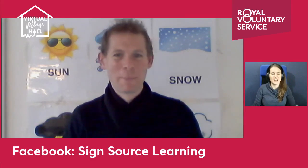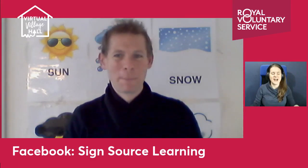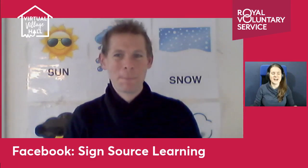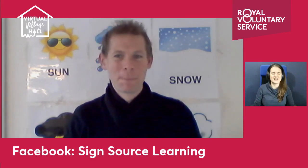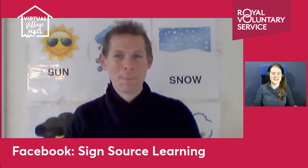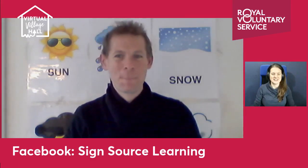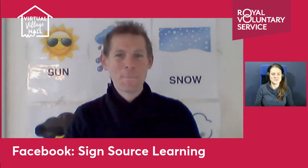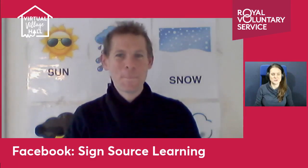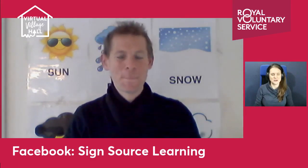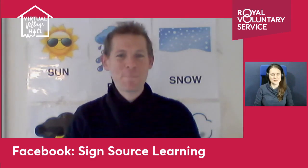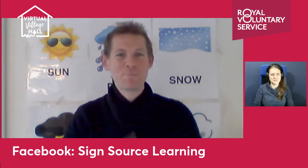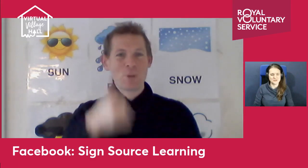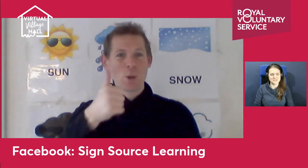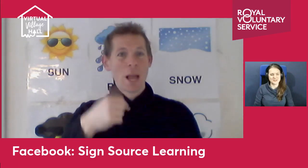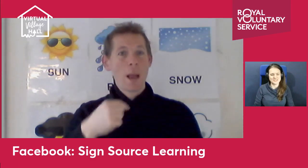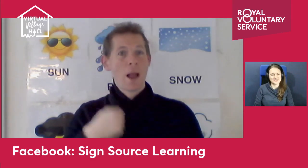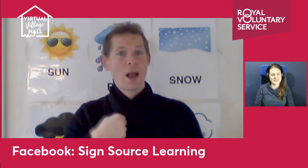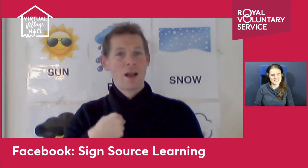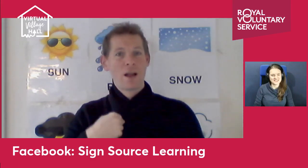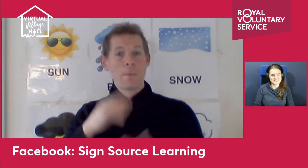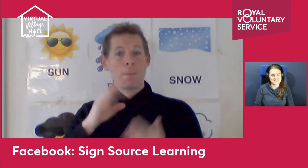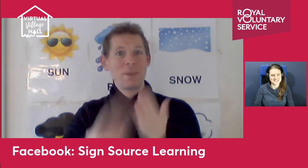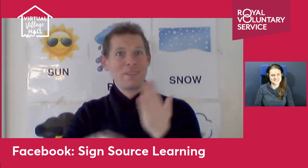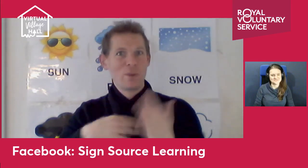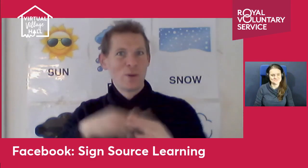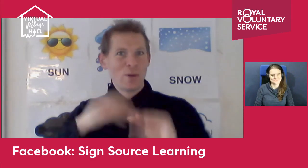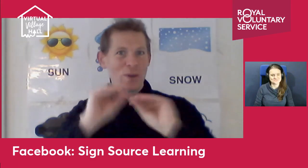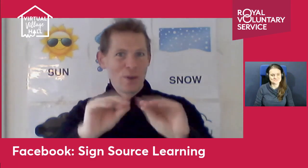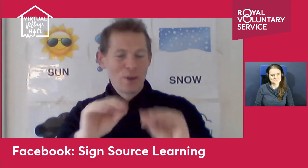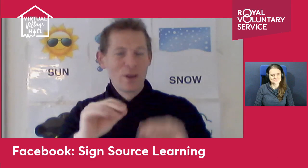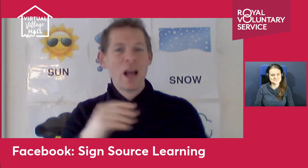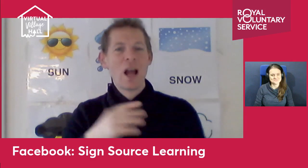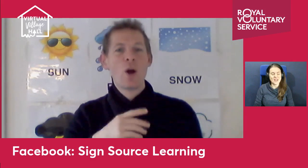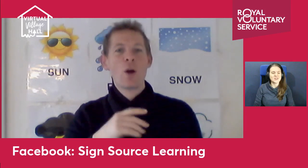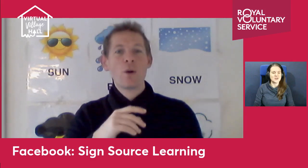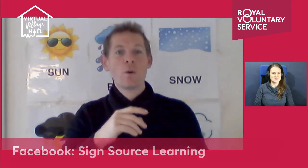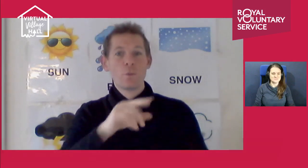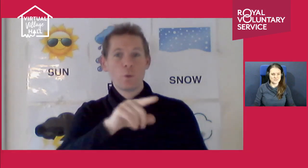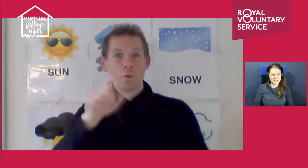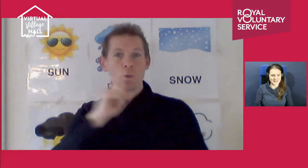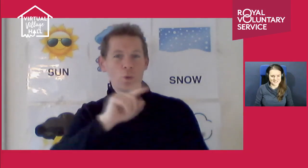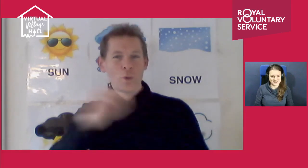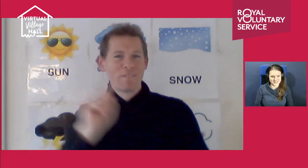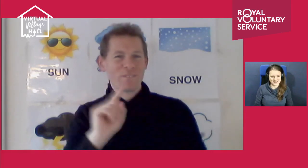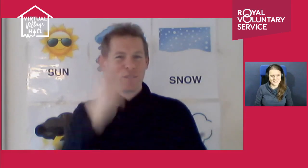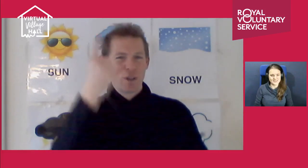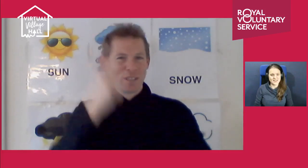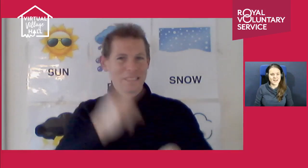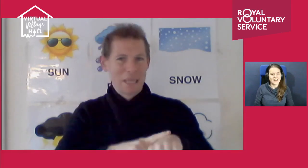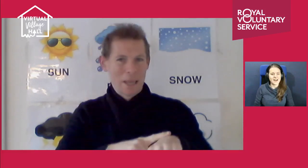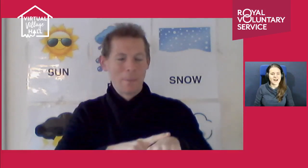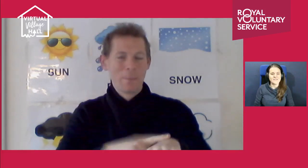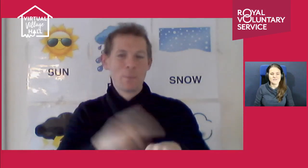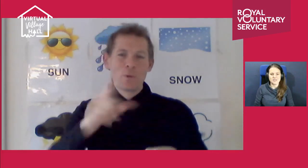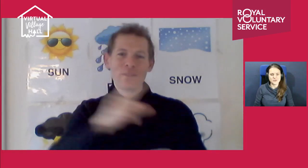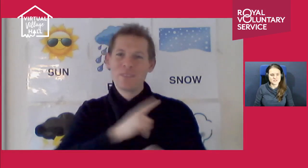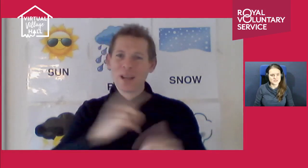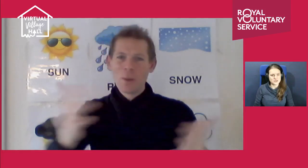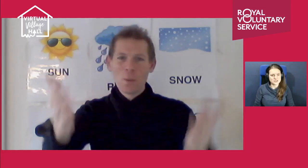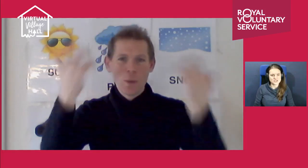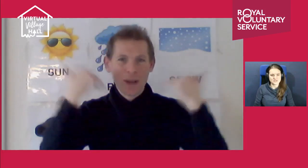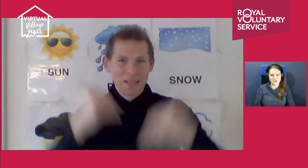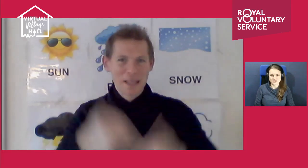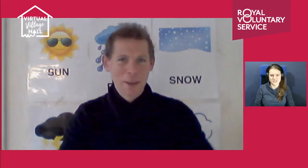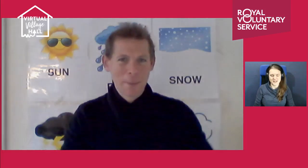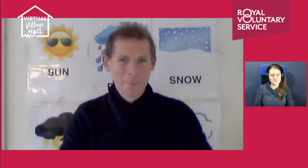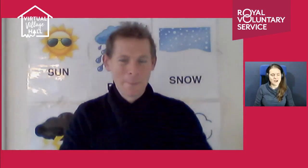structure, and that's what we're going to be focusing on today in our session. Now, before I get stuck in, for those of you who